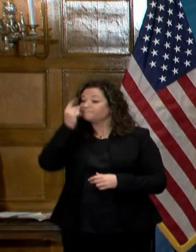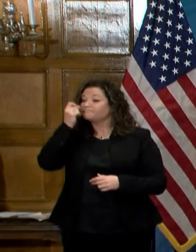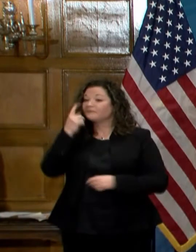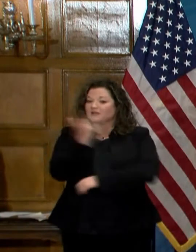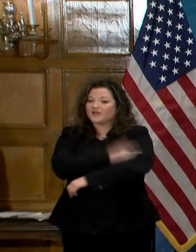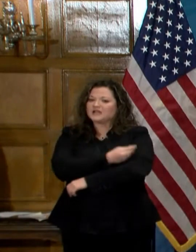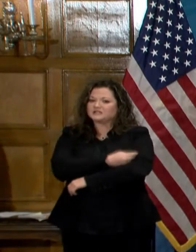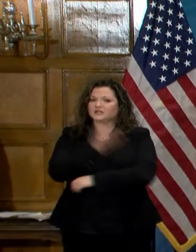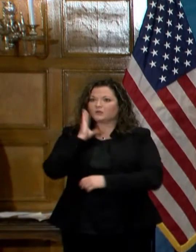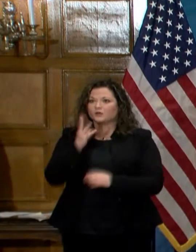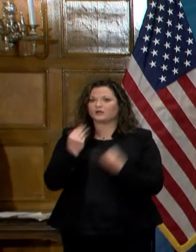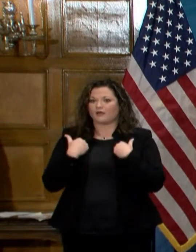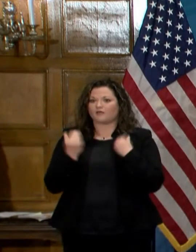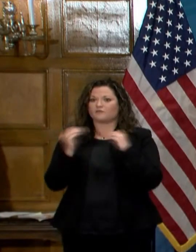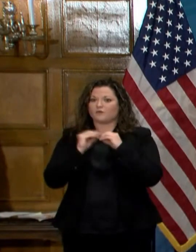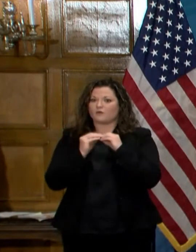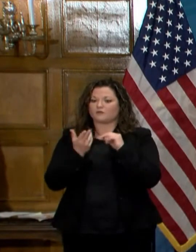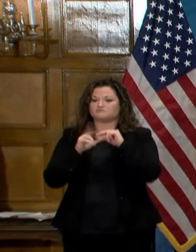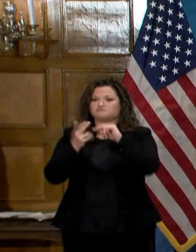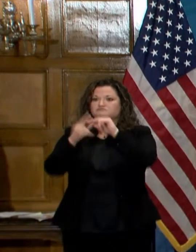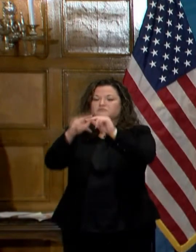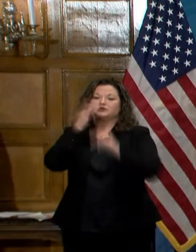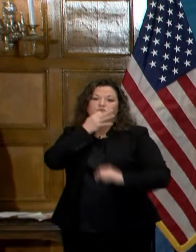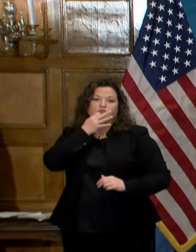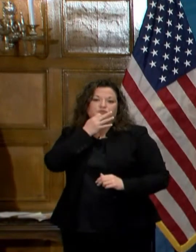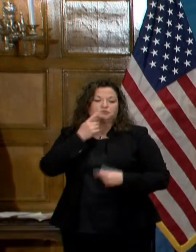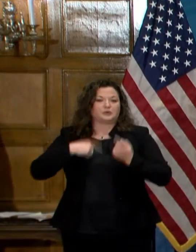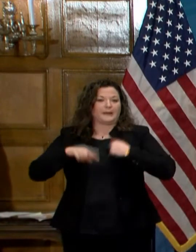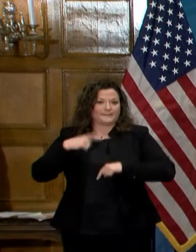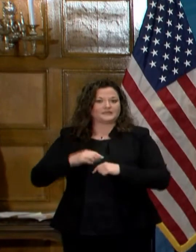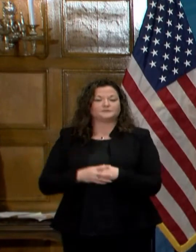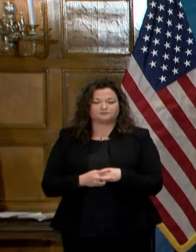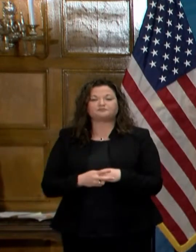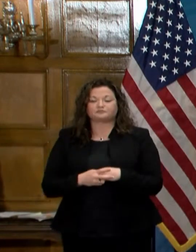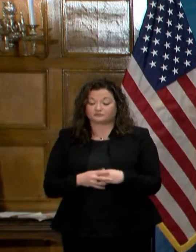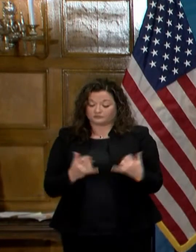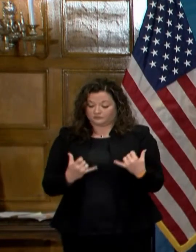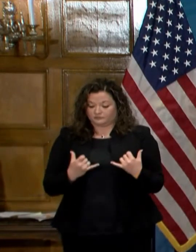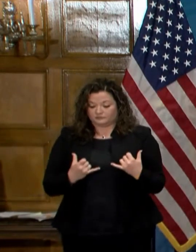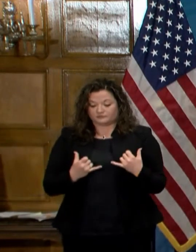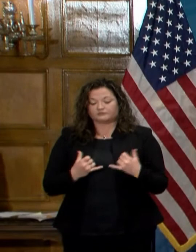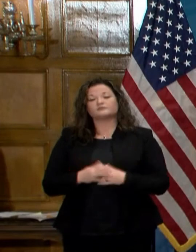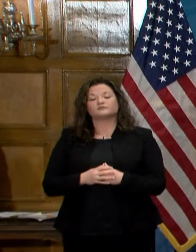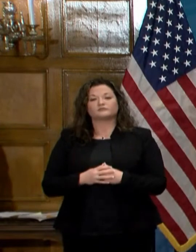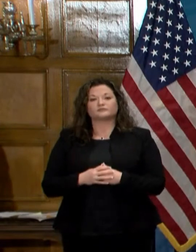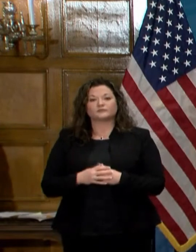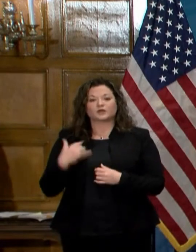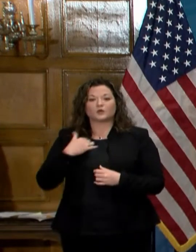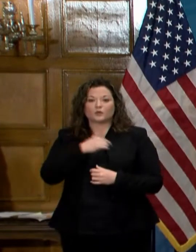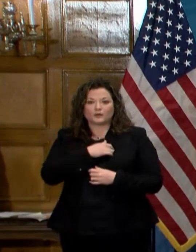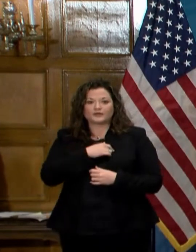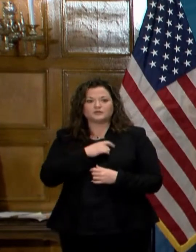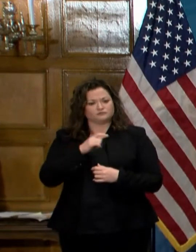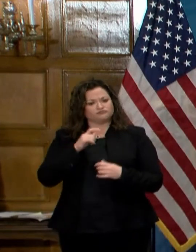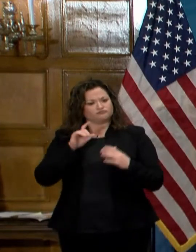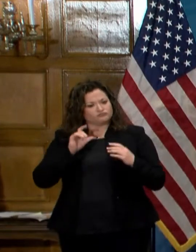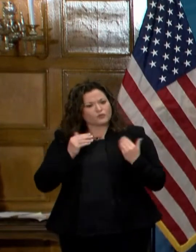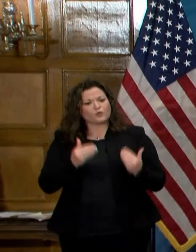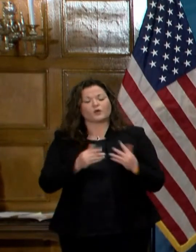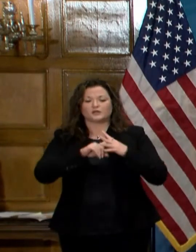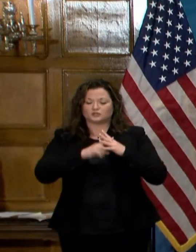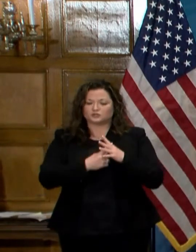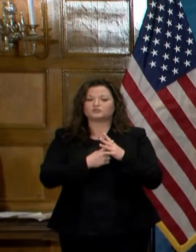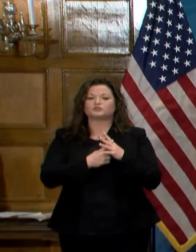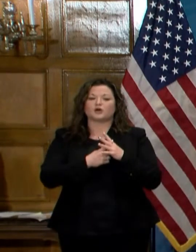the relatively near future. At this moment is that we begin to immunize those individuals at highest risk